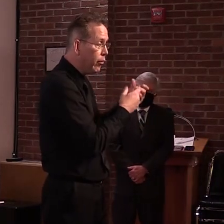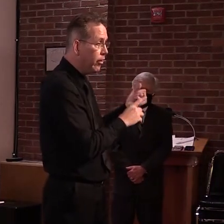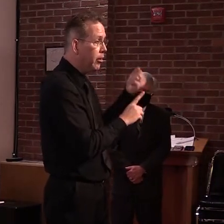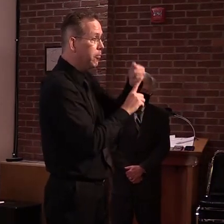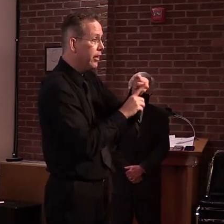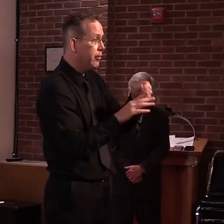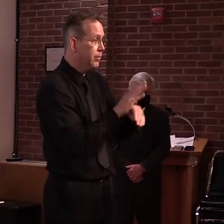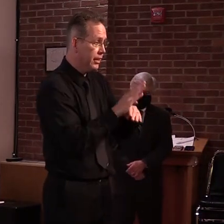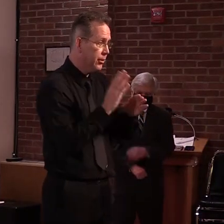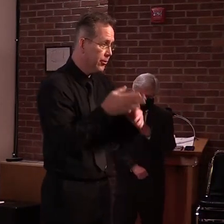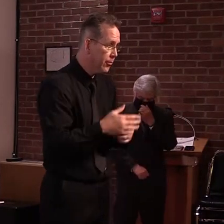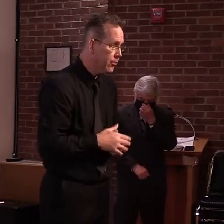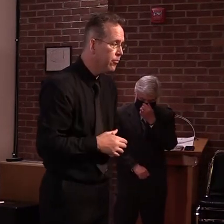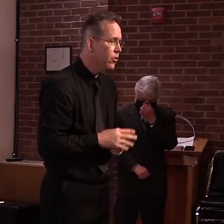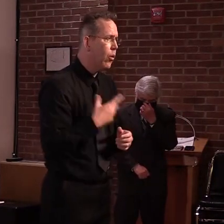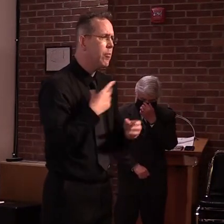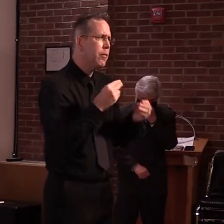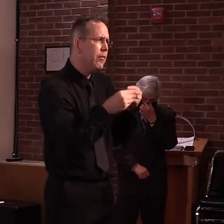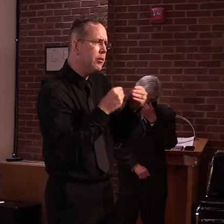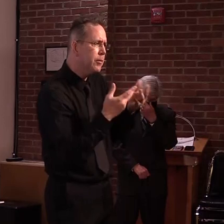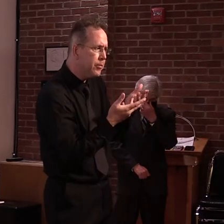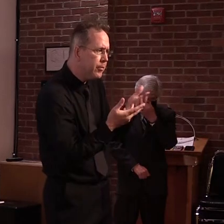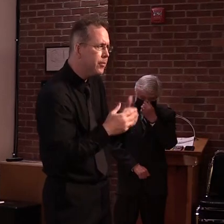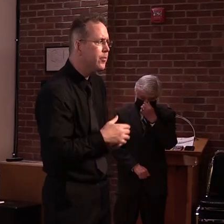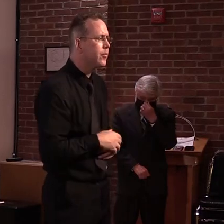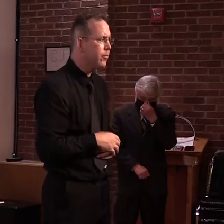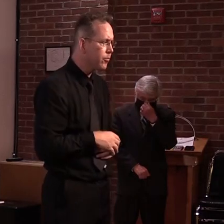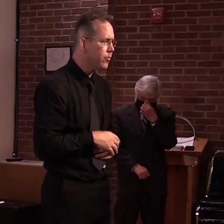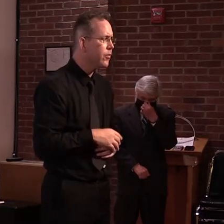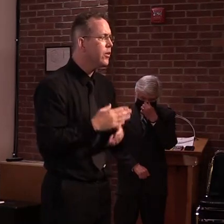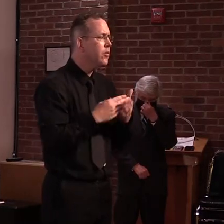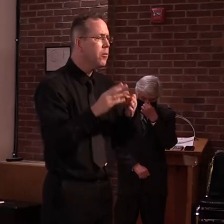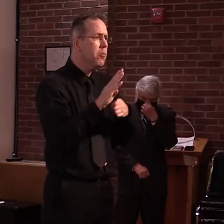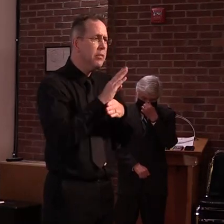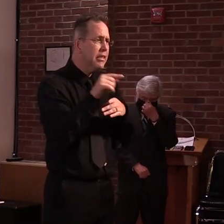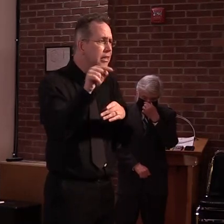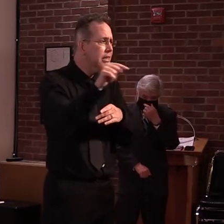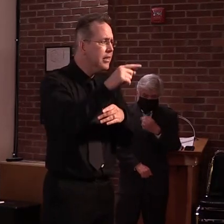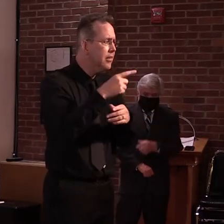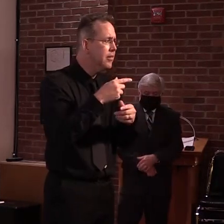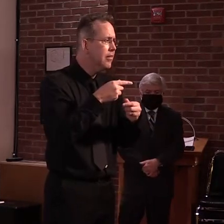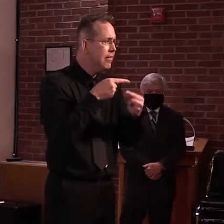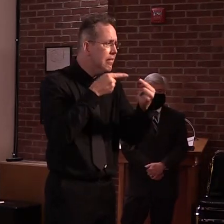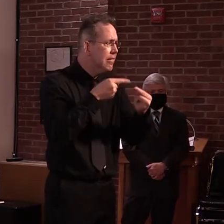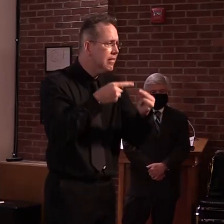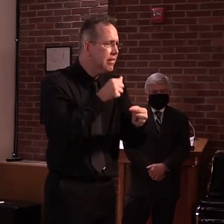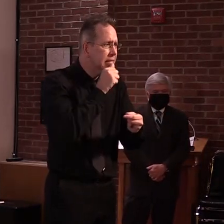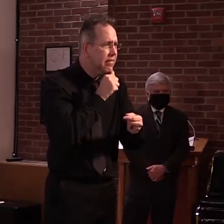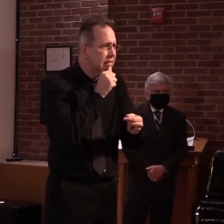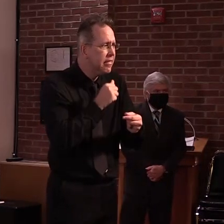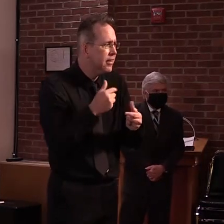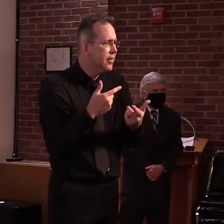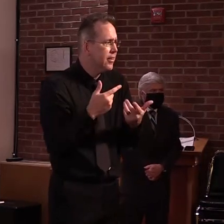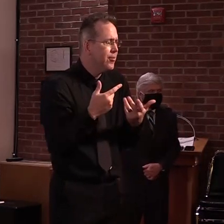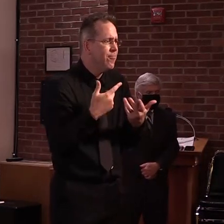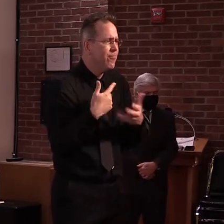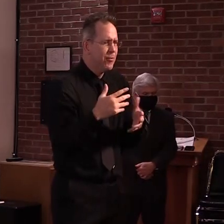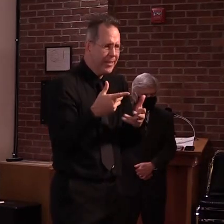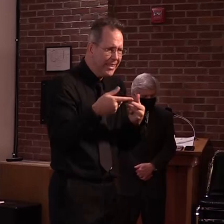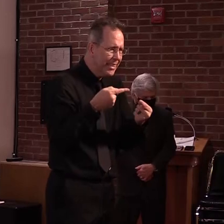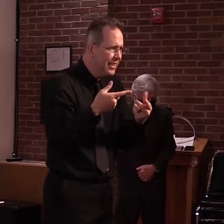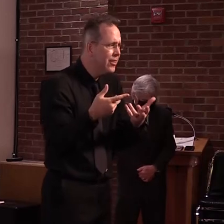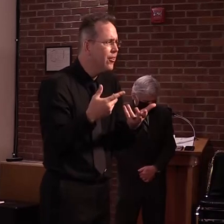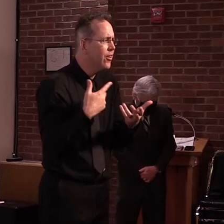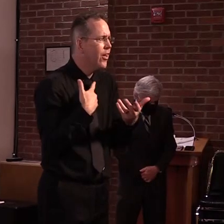flexibility because we don't want to penalize those businesses who are struggling along during this pandemic, being creative, doing all they could just to keep the